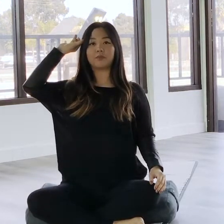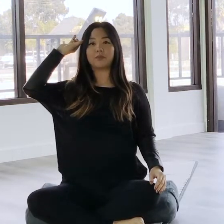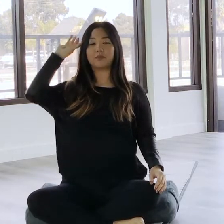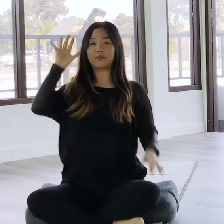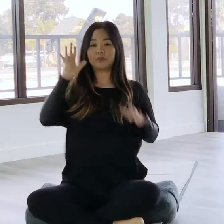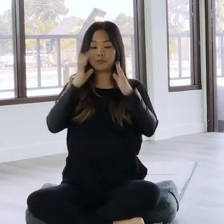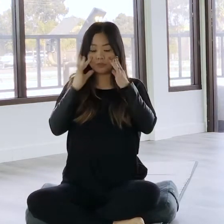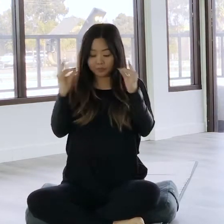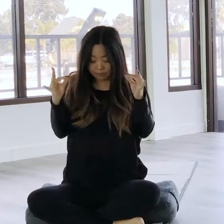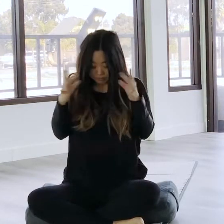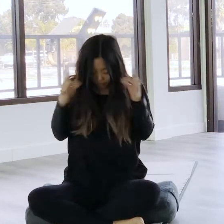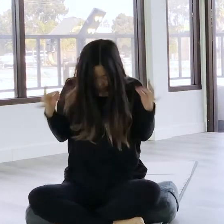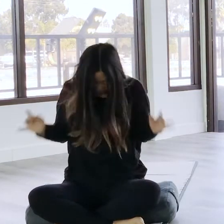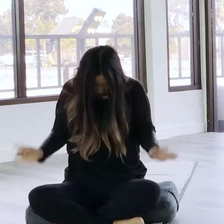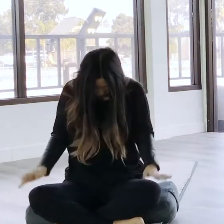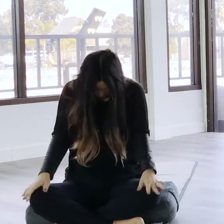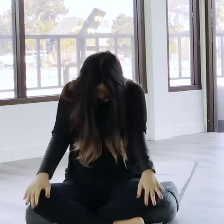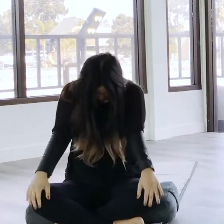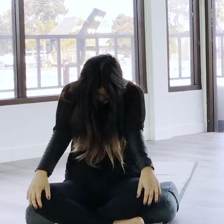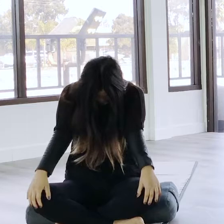Take it all in.